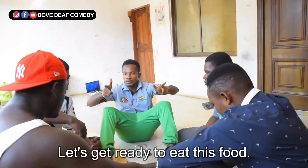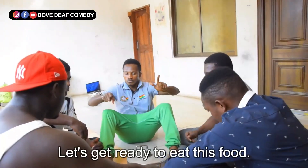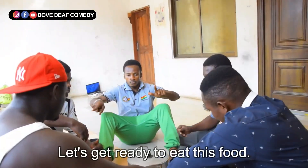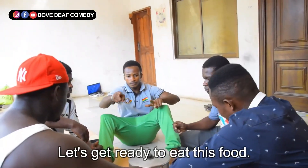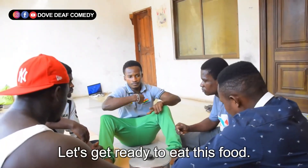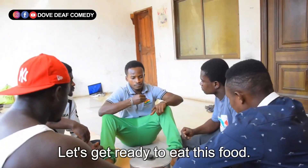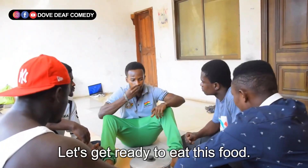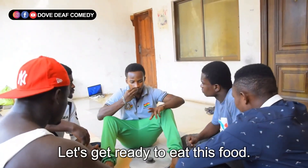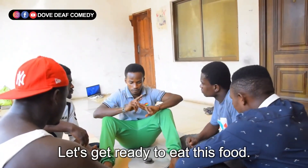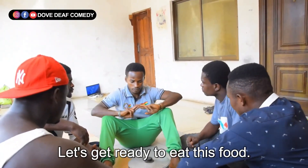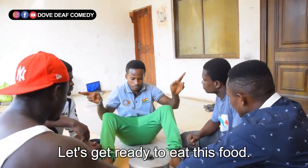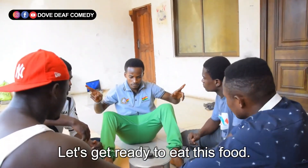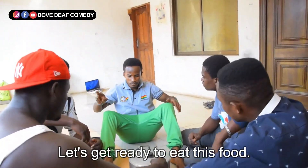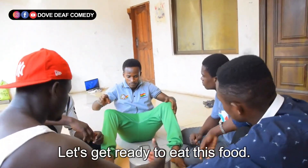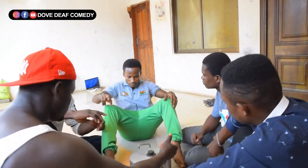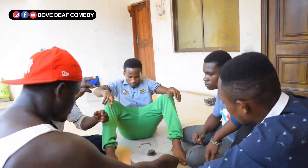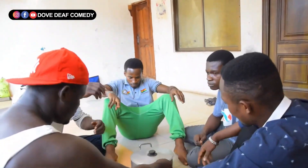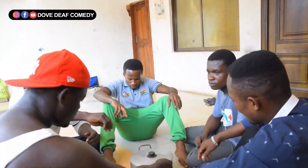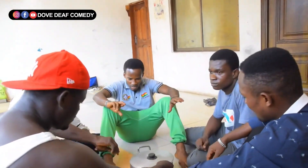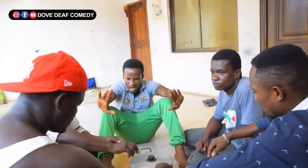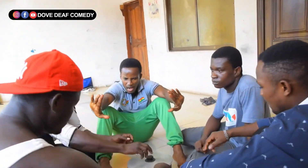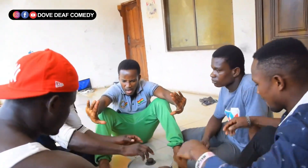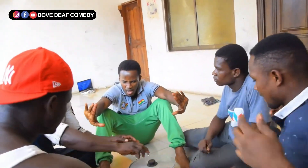Let's get ready to eat this food.